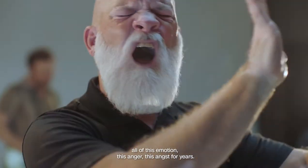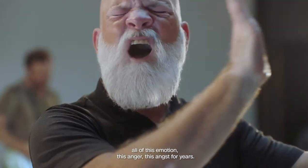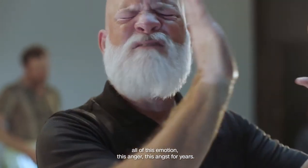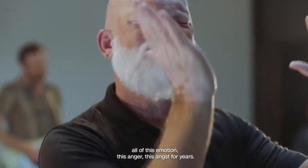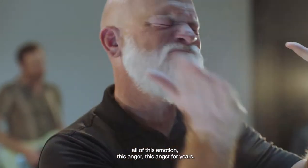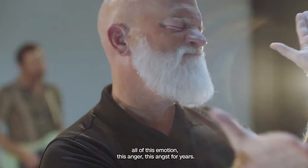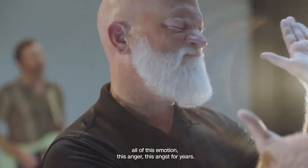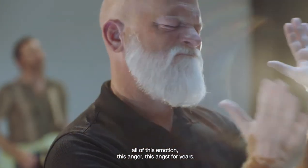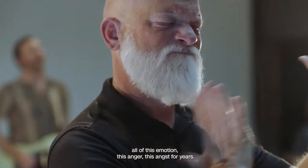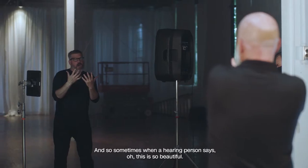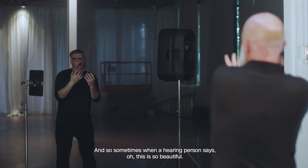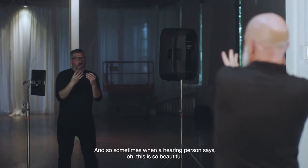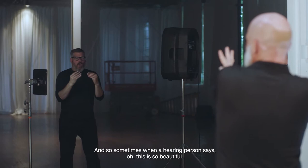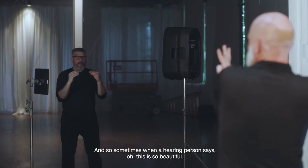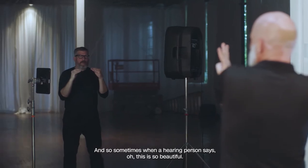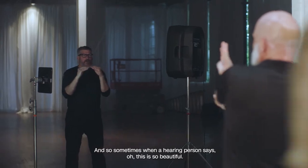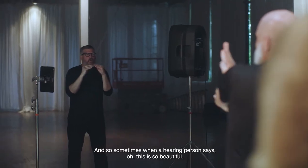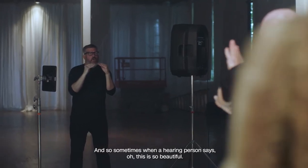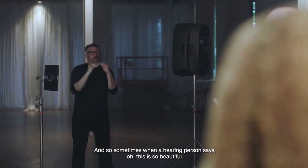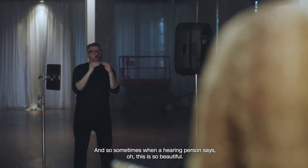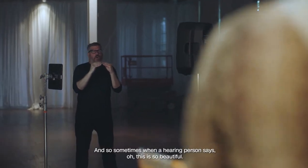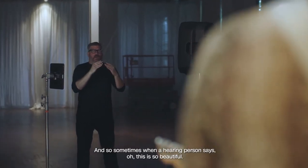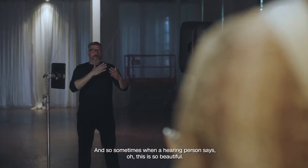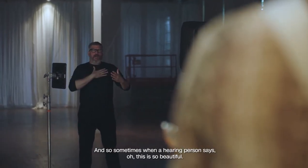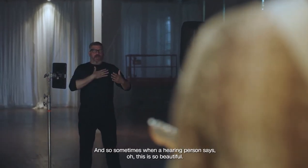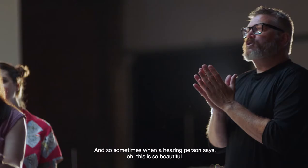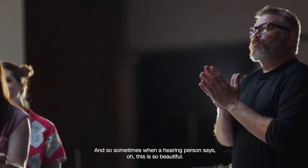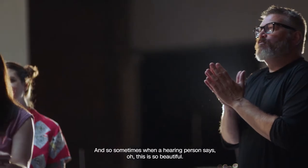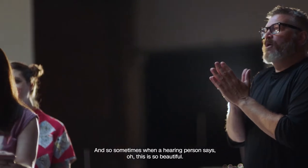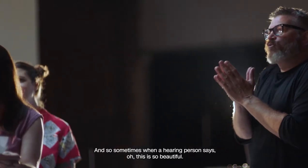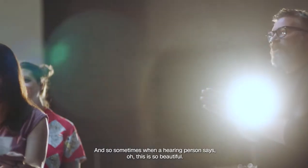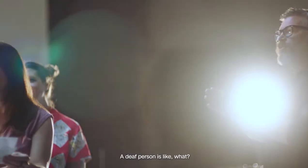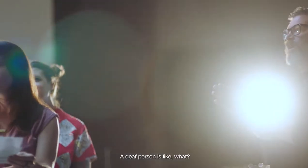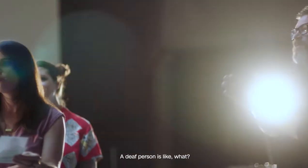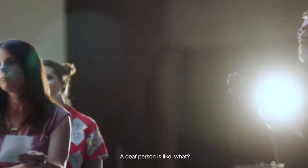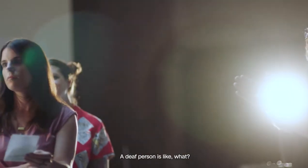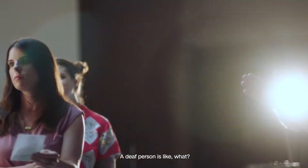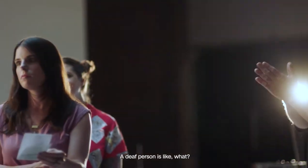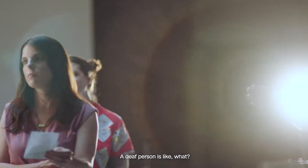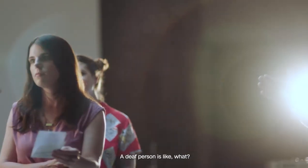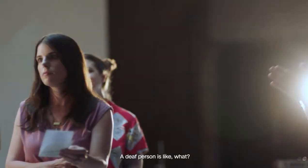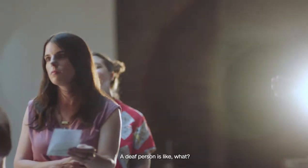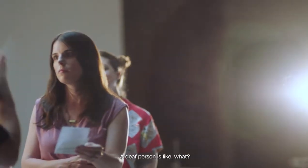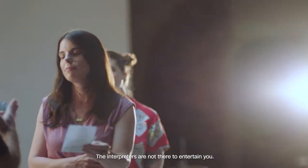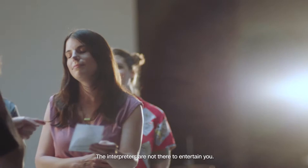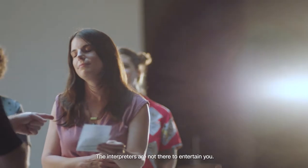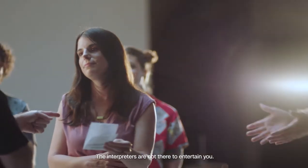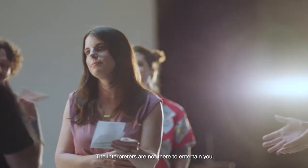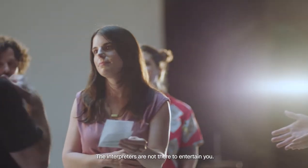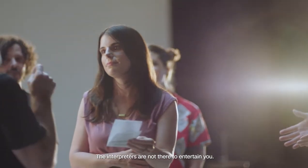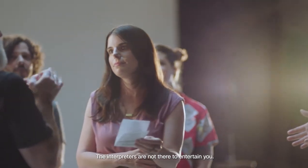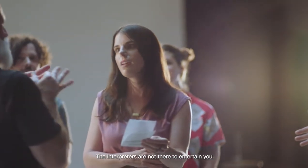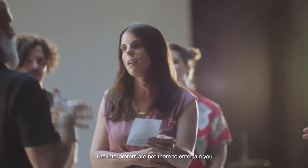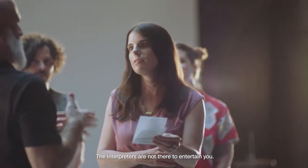for years. And so sometimes when a hearing person says, oh, which is so beautiful, a deaf person's like, what? The